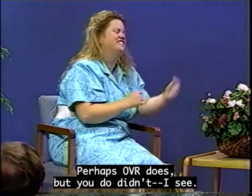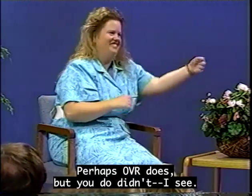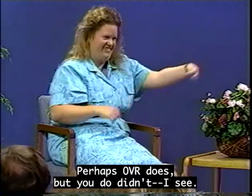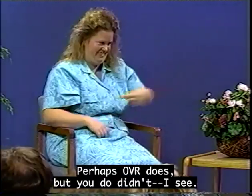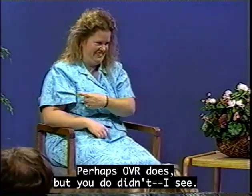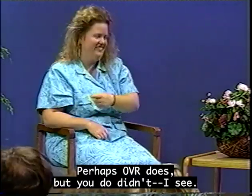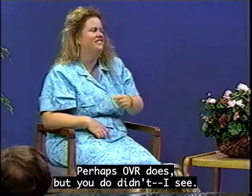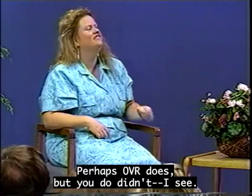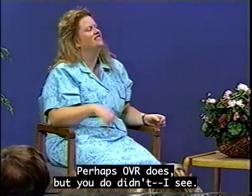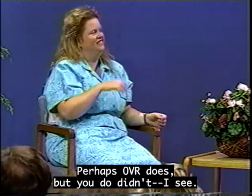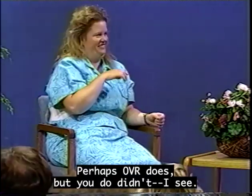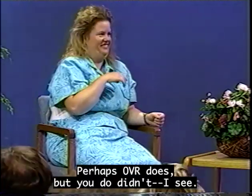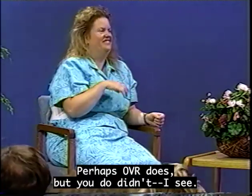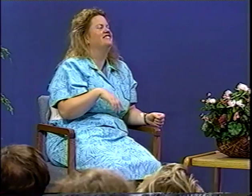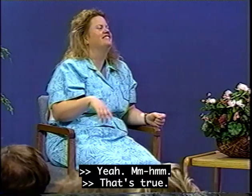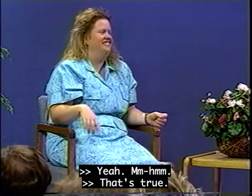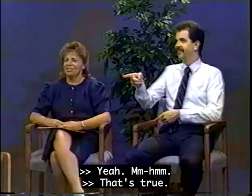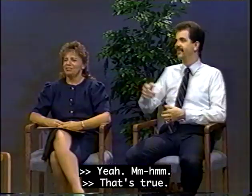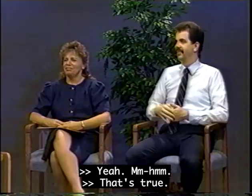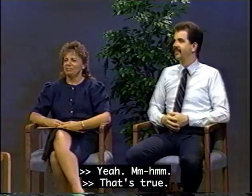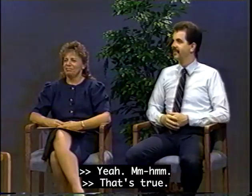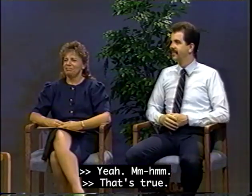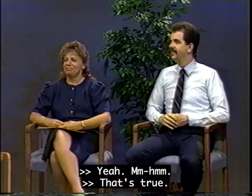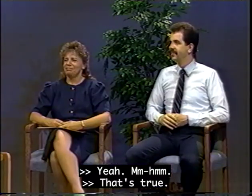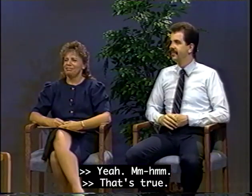Perhaps OVR does, but you do not. I see.